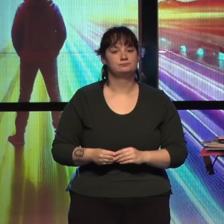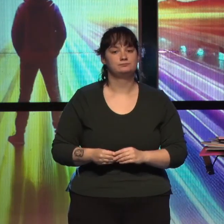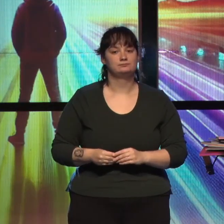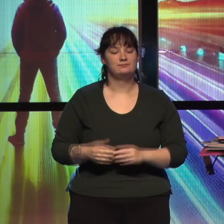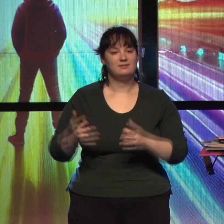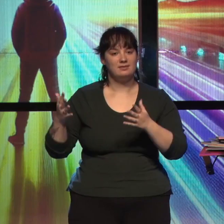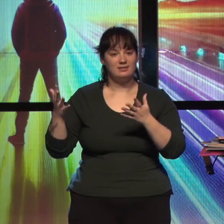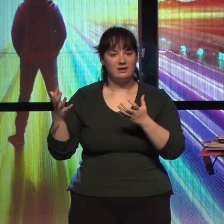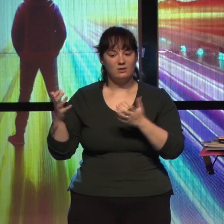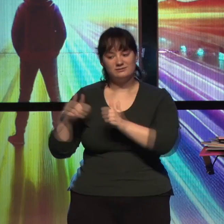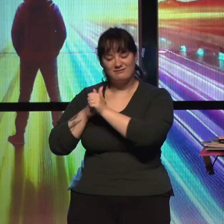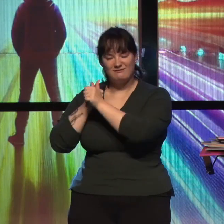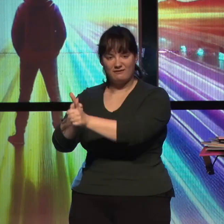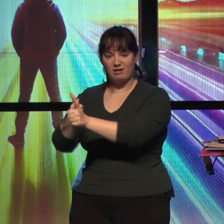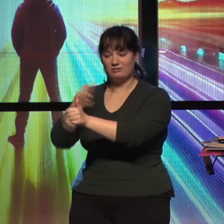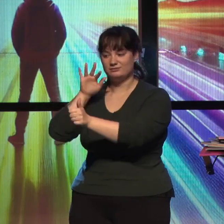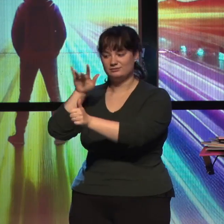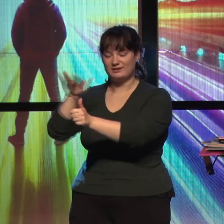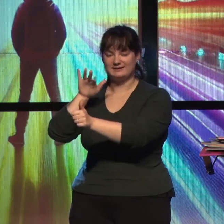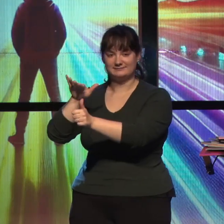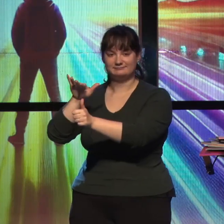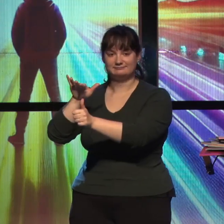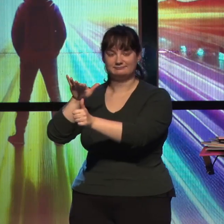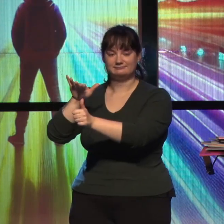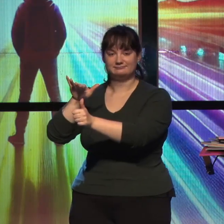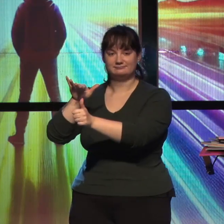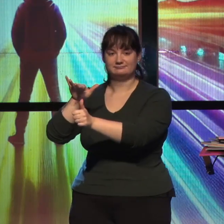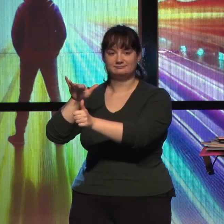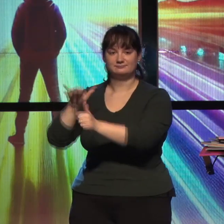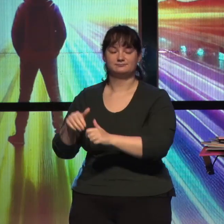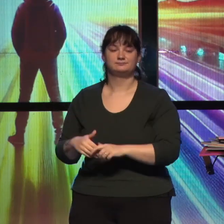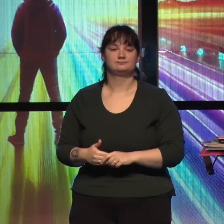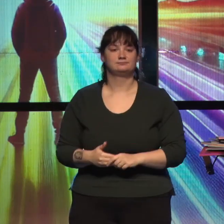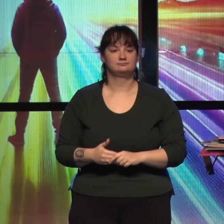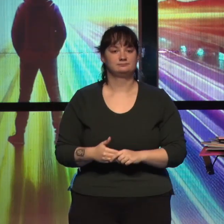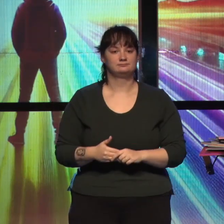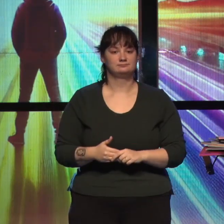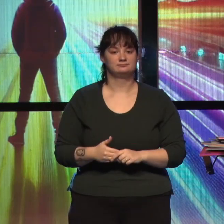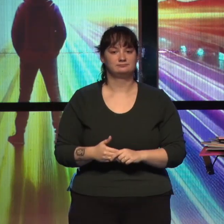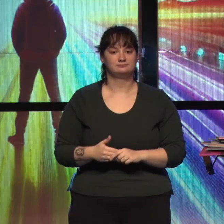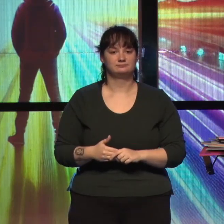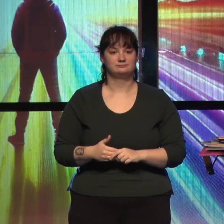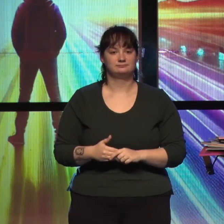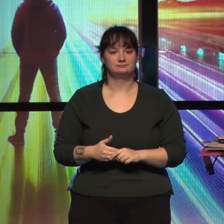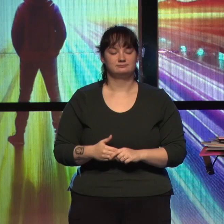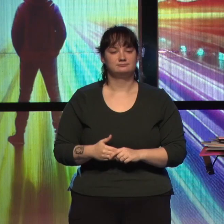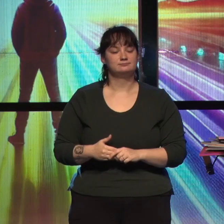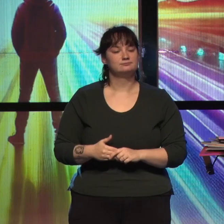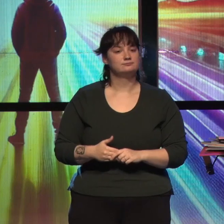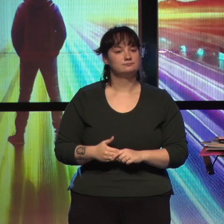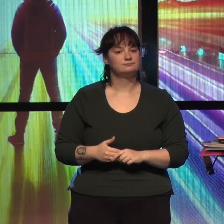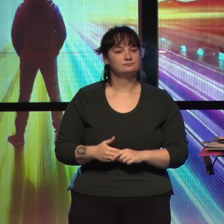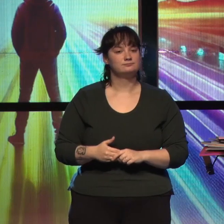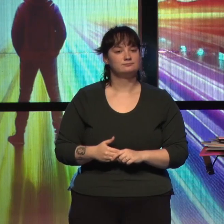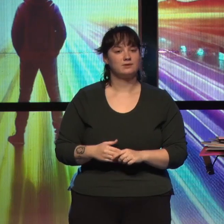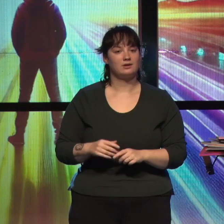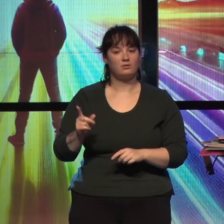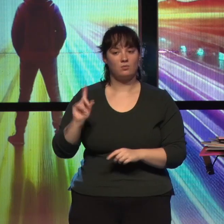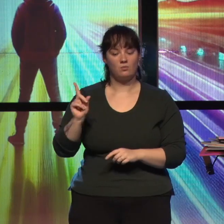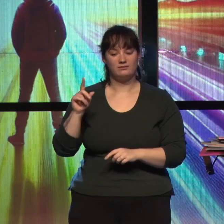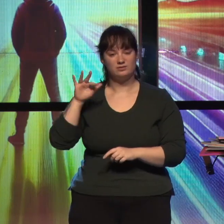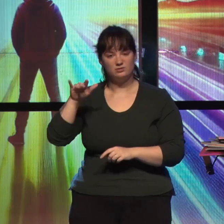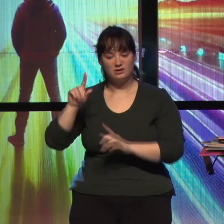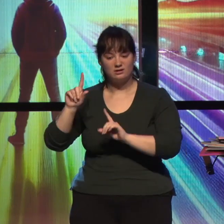dragon, right? Babylon rides on the wild things. In other words, wherever the wild things